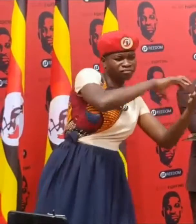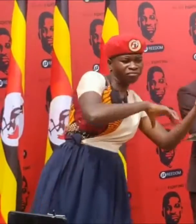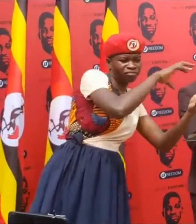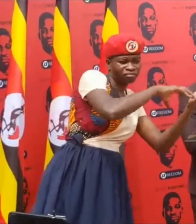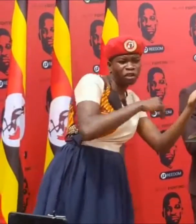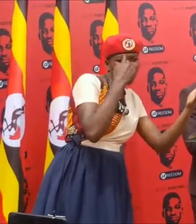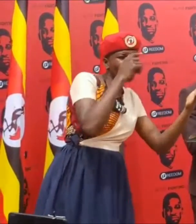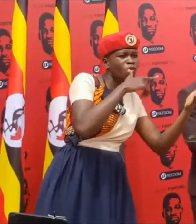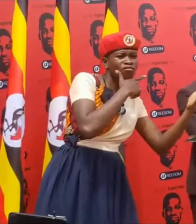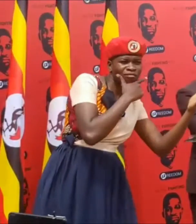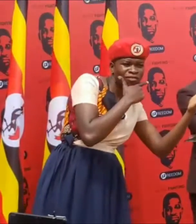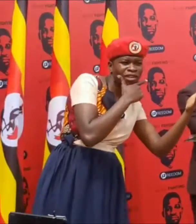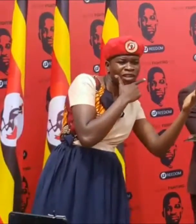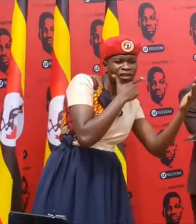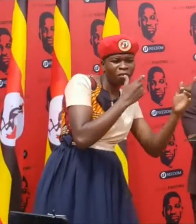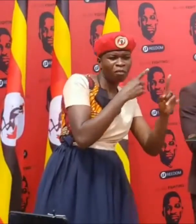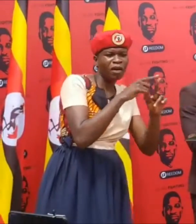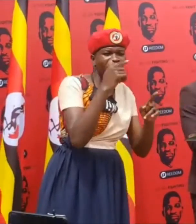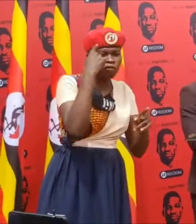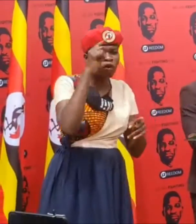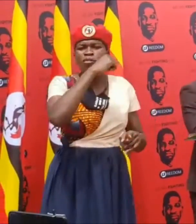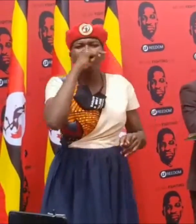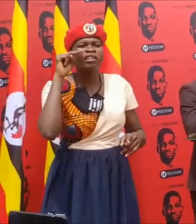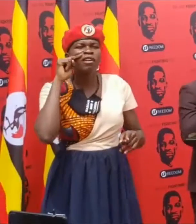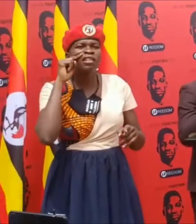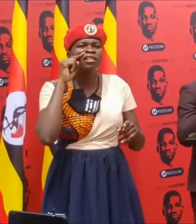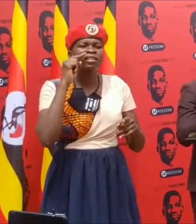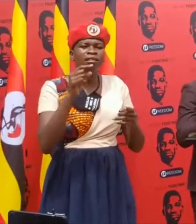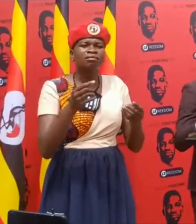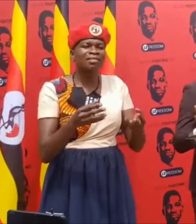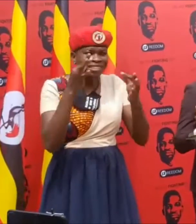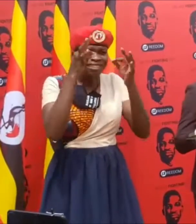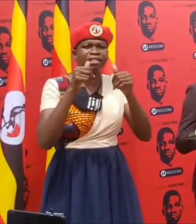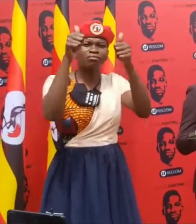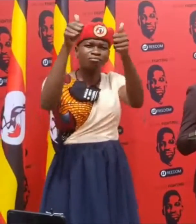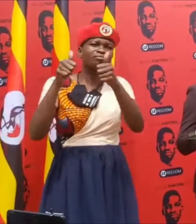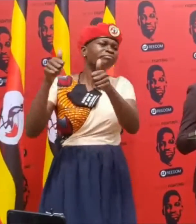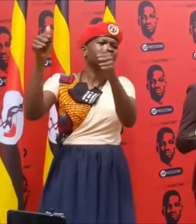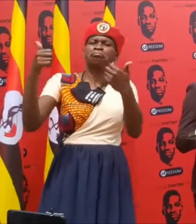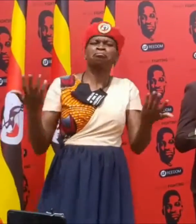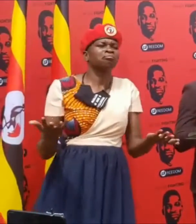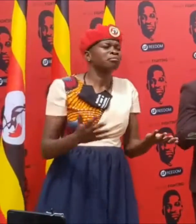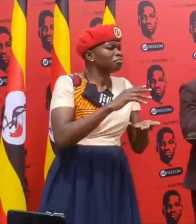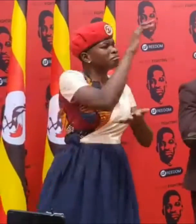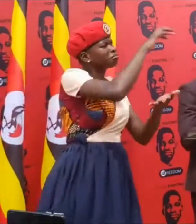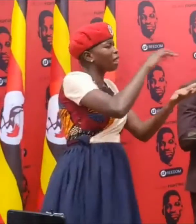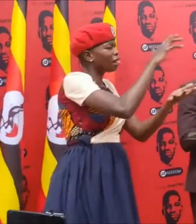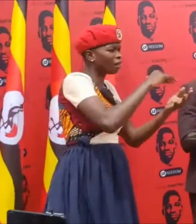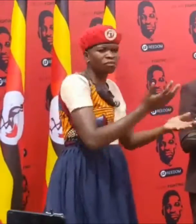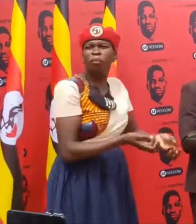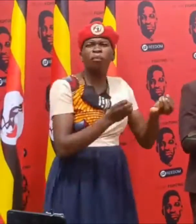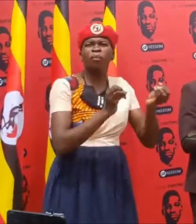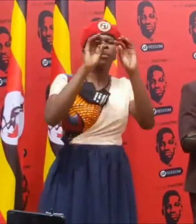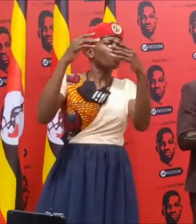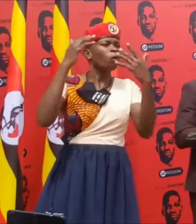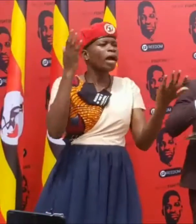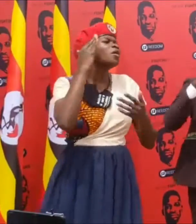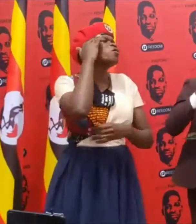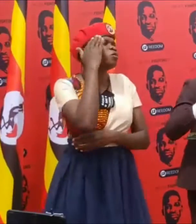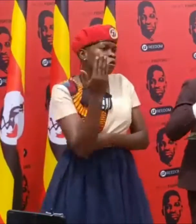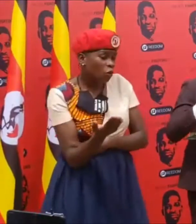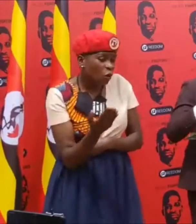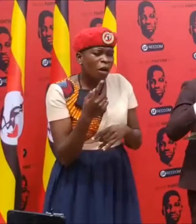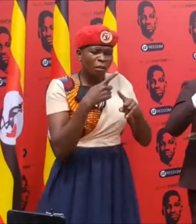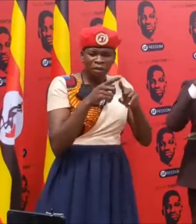posters of Honorable Ssentamu. They put them on their police trucks and take them God knows where. But at the same time, we see that the